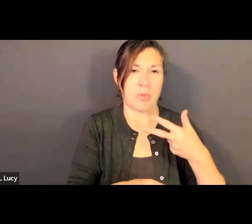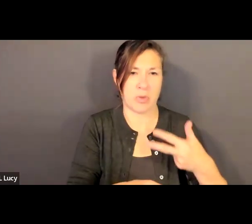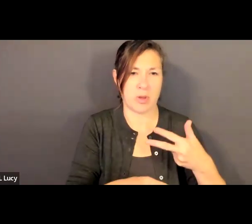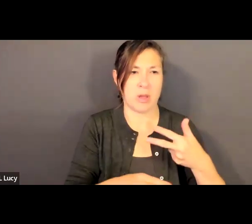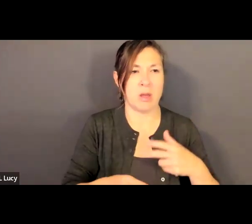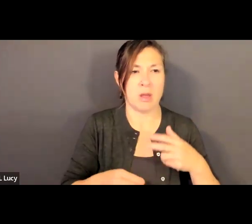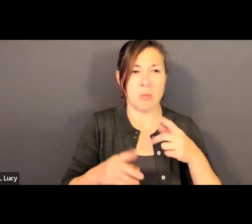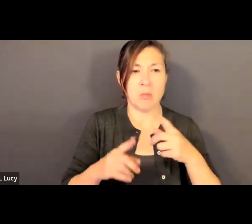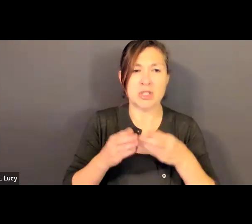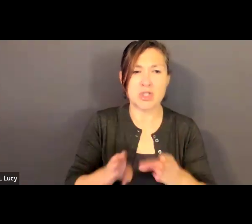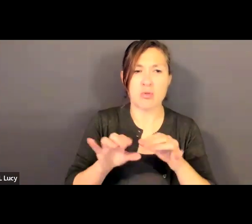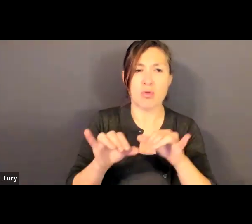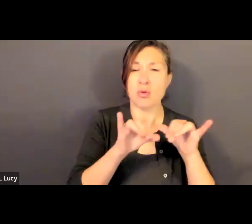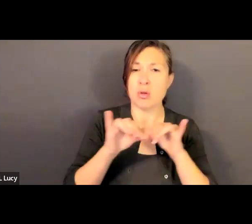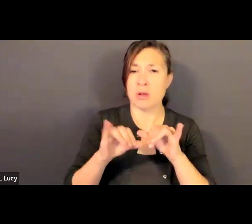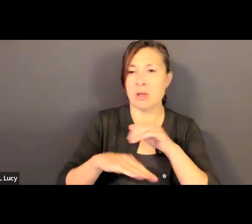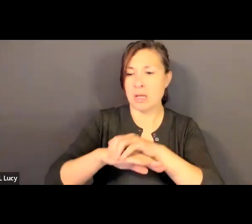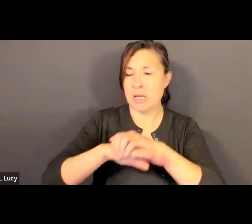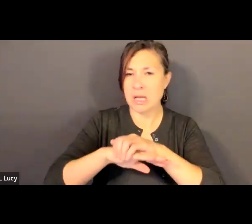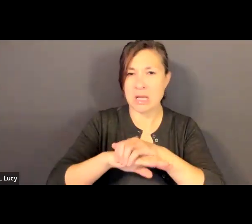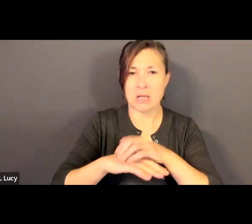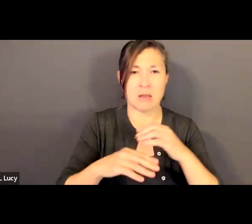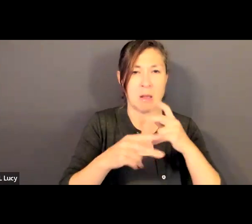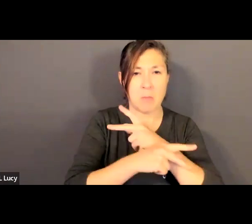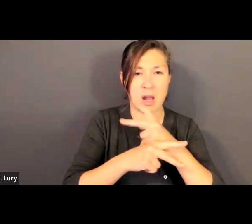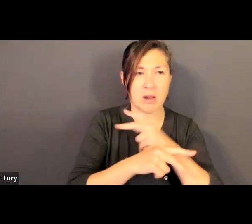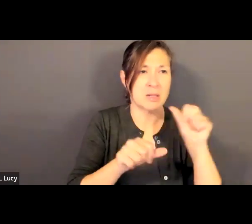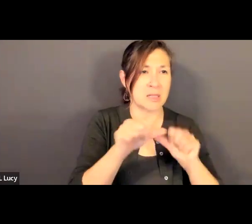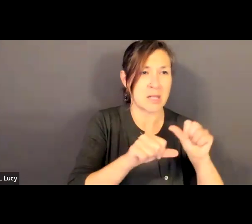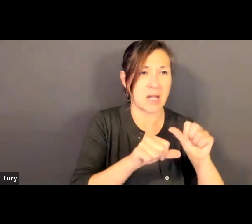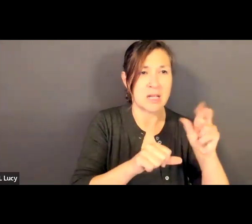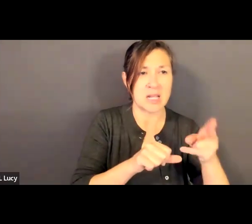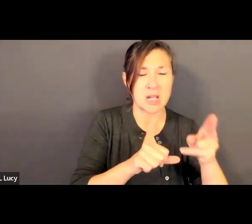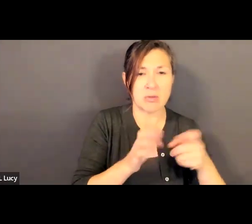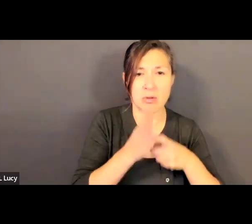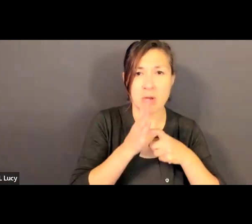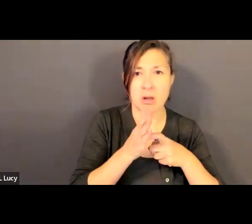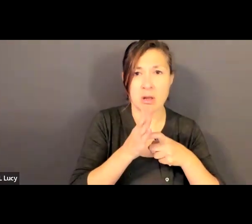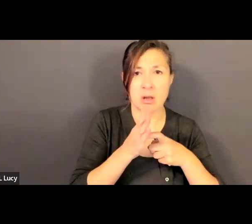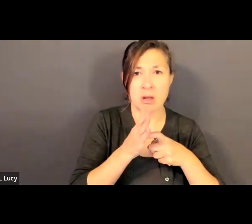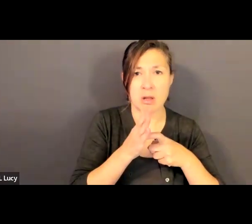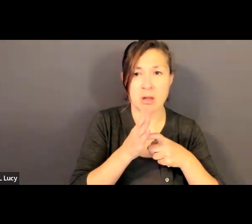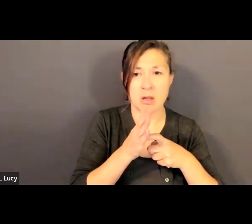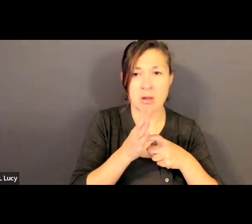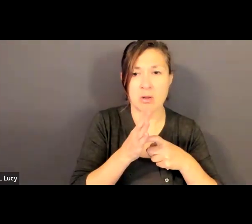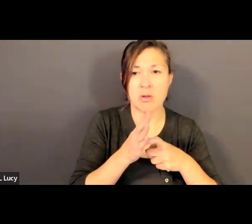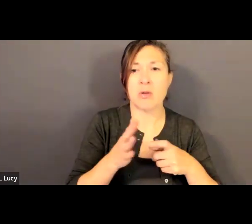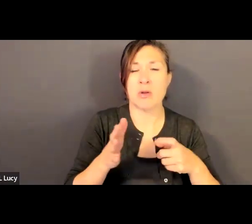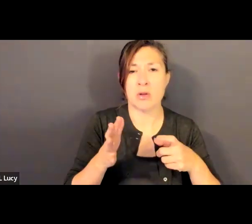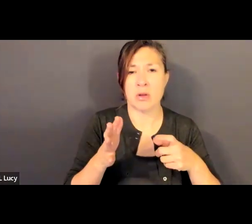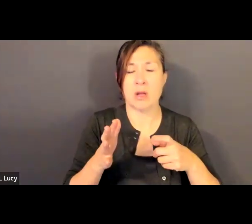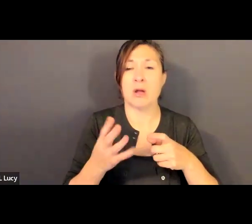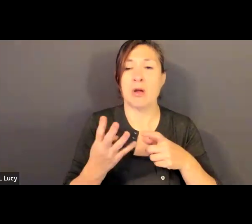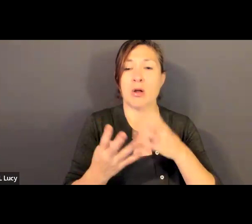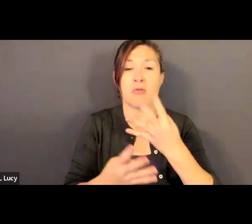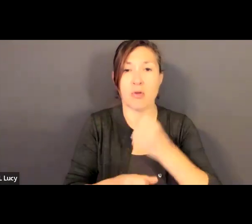that the English, math, science, and history requirements across all of our schools, alternative ed or not, are 4 years of English and math and 3 years